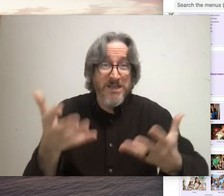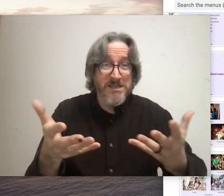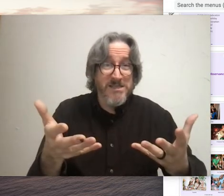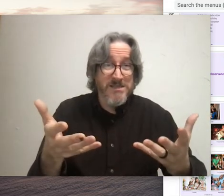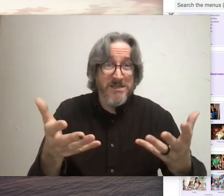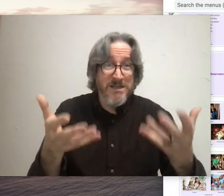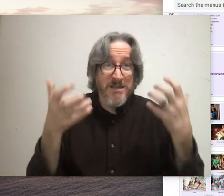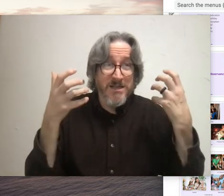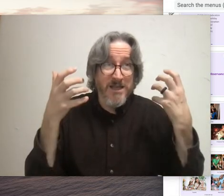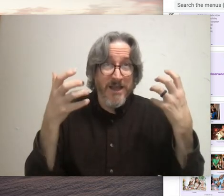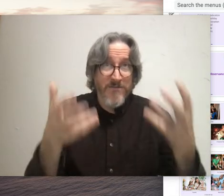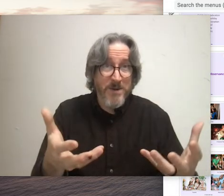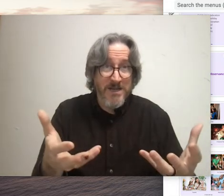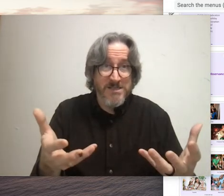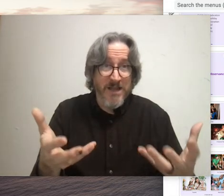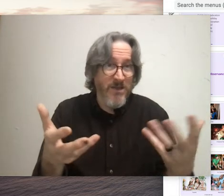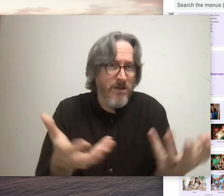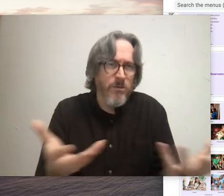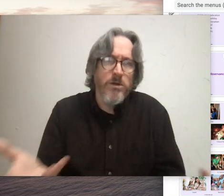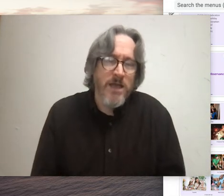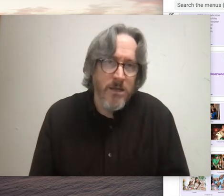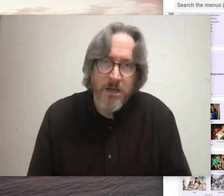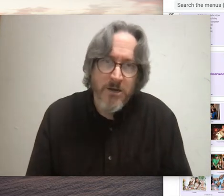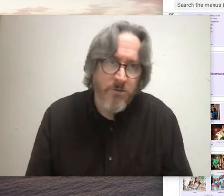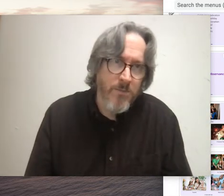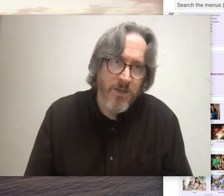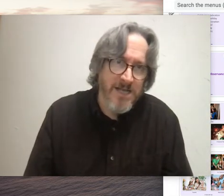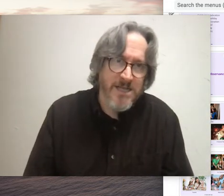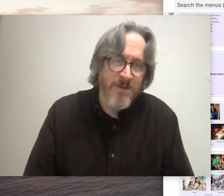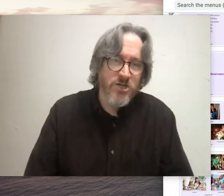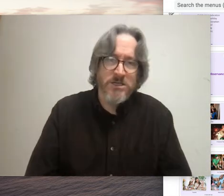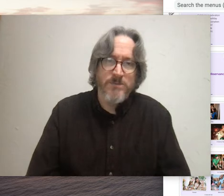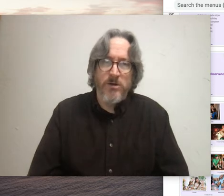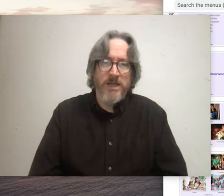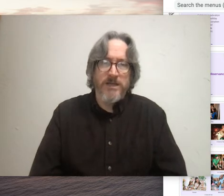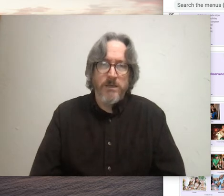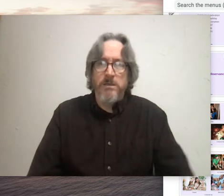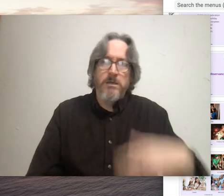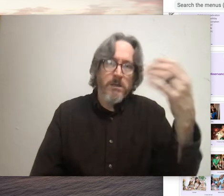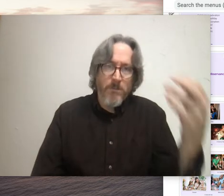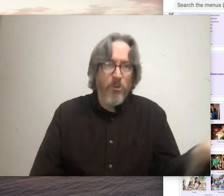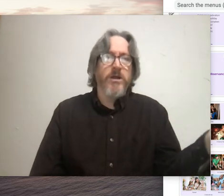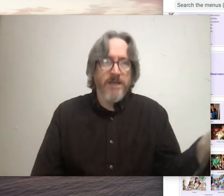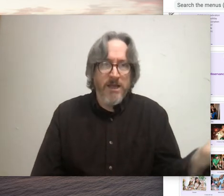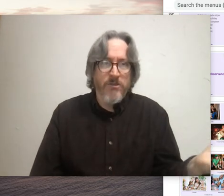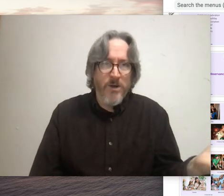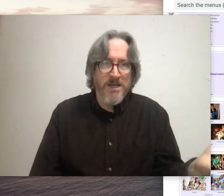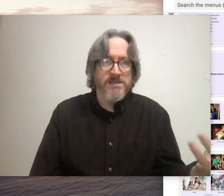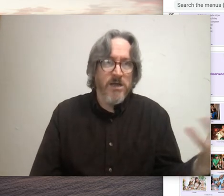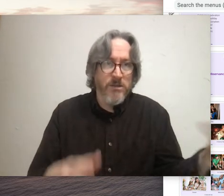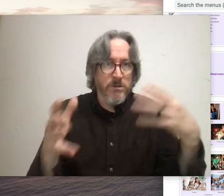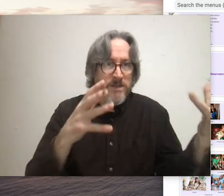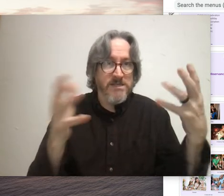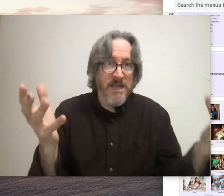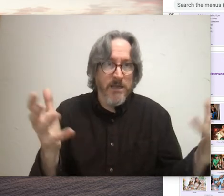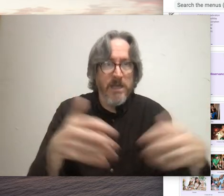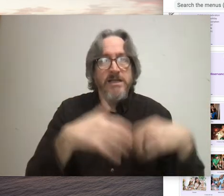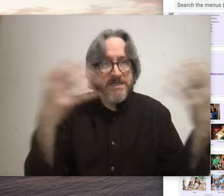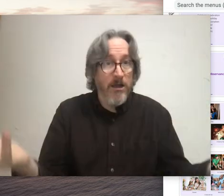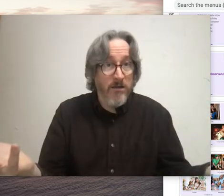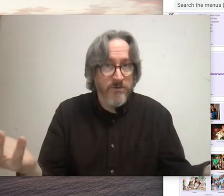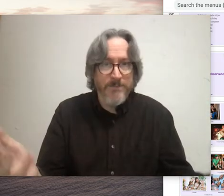of these in everybody's life. I don't remember the last time I've talked about like Memorial Day other than